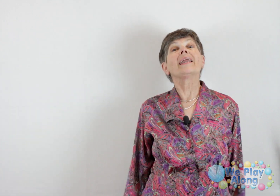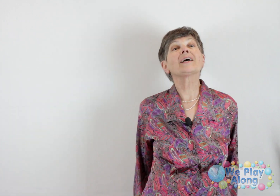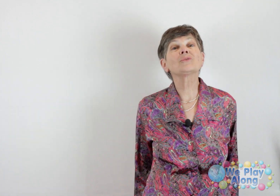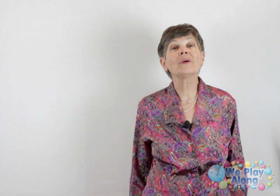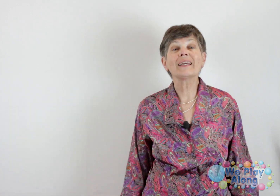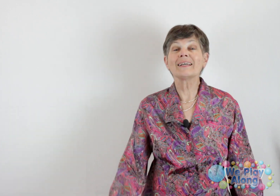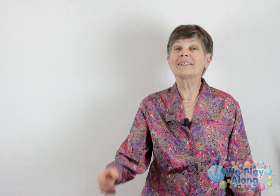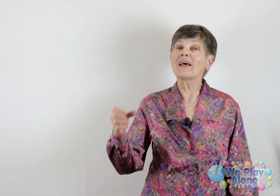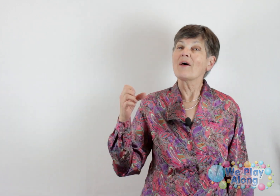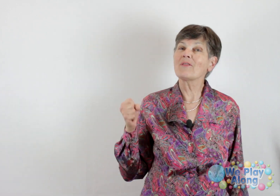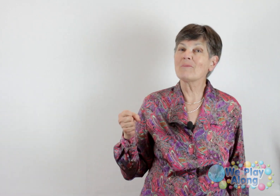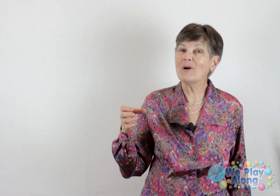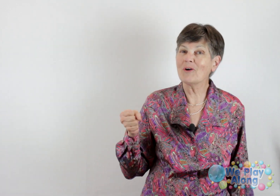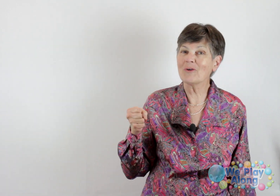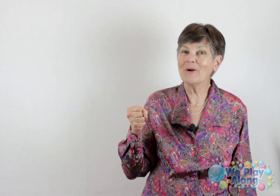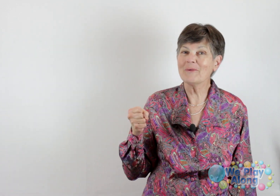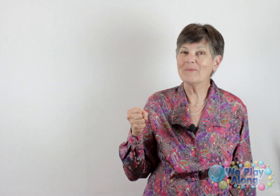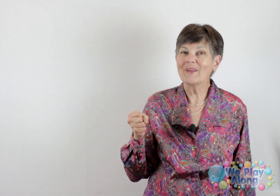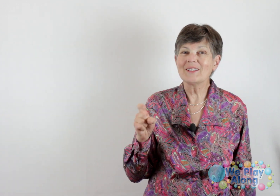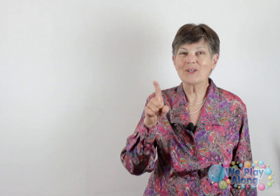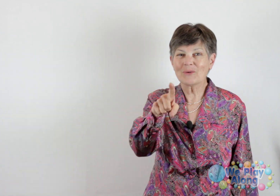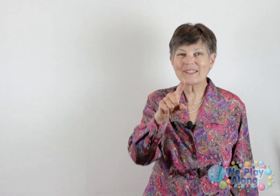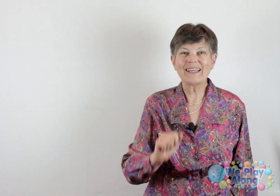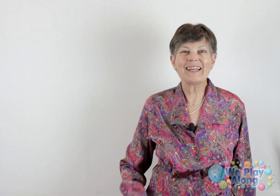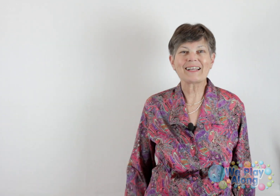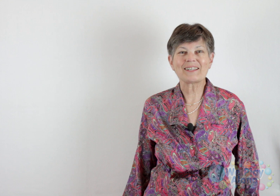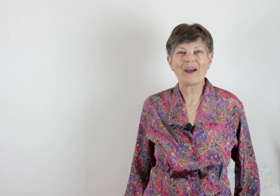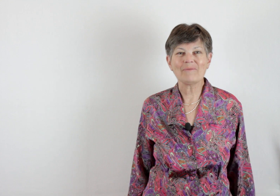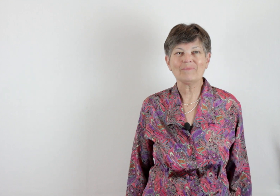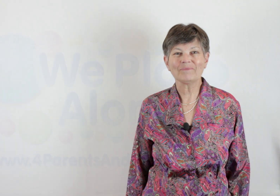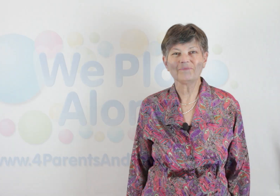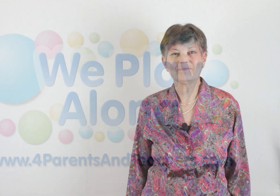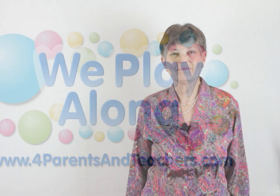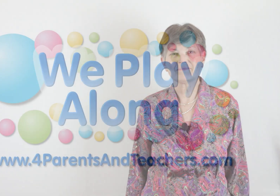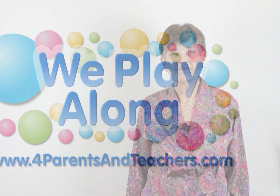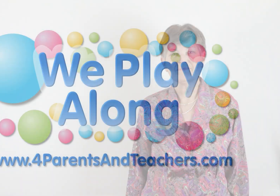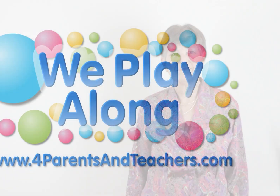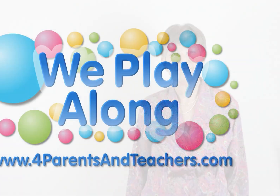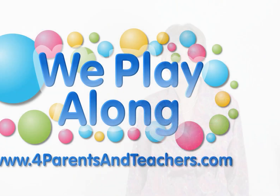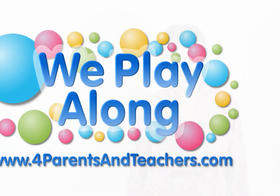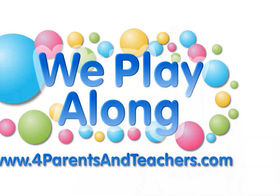Next week is the milk group. So we'll see you next time. Play, play, play along.